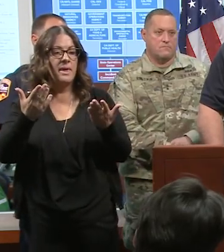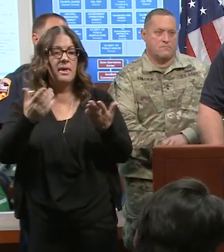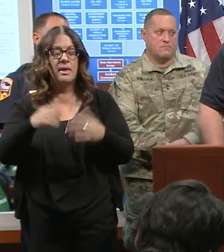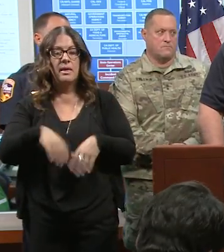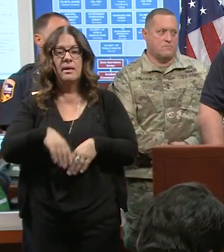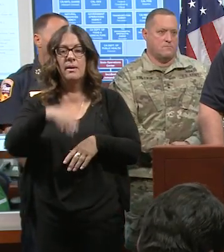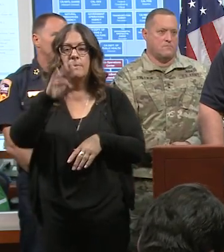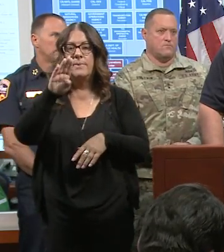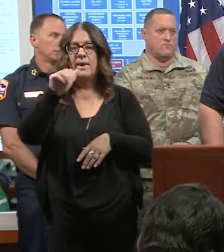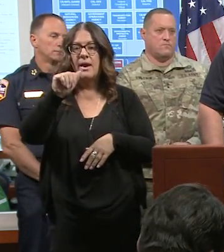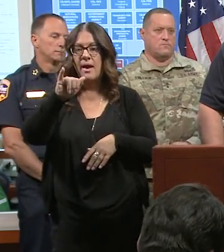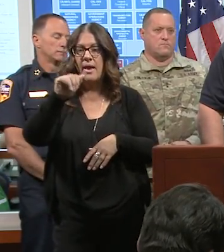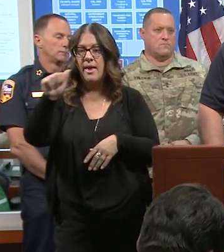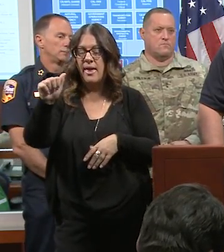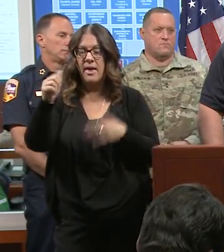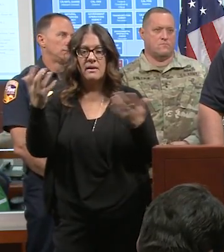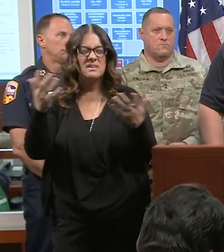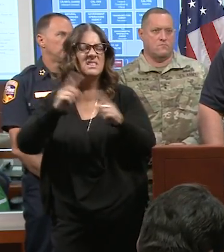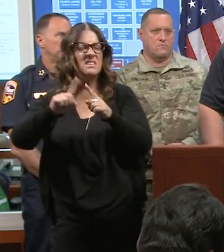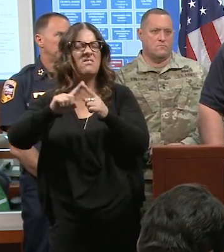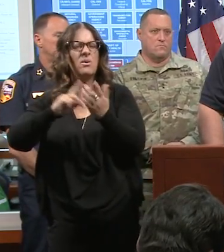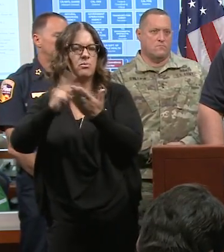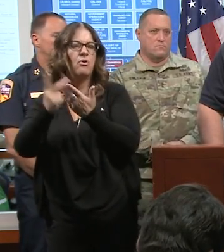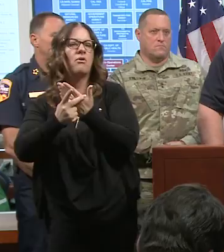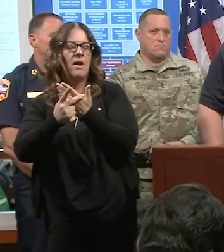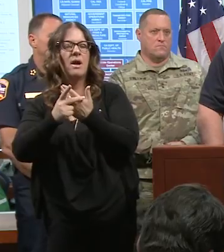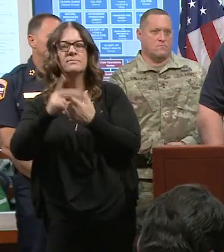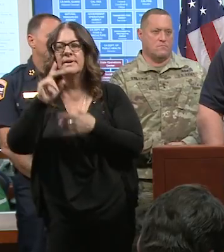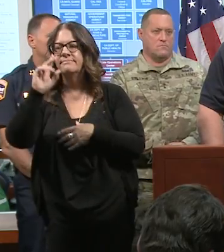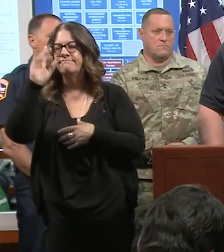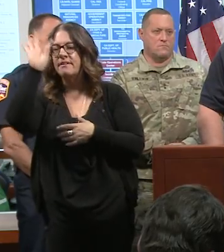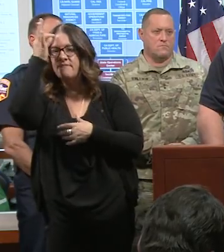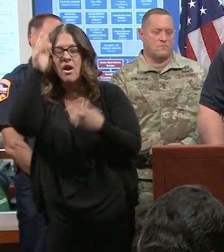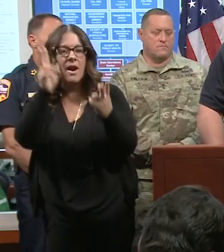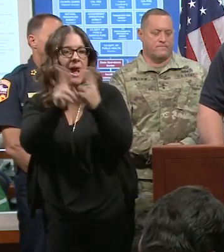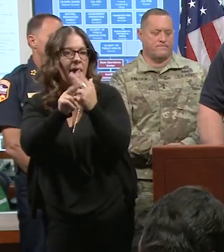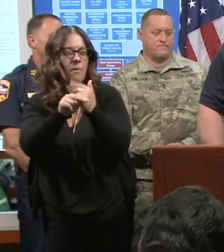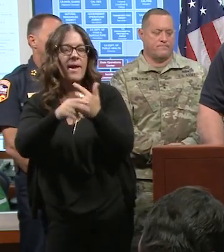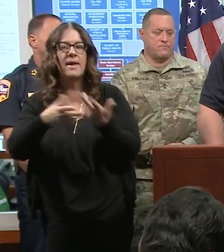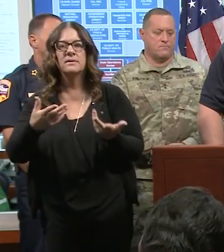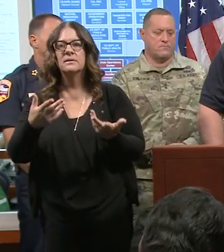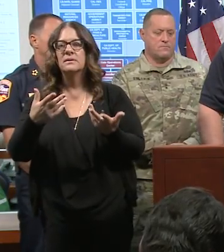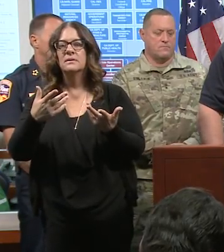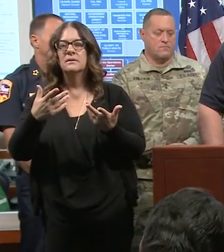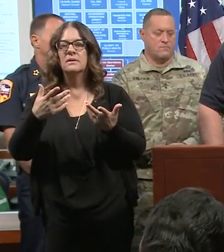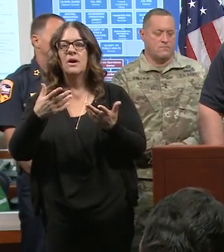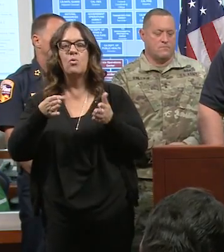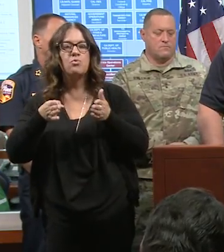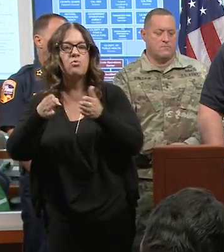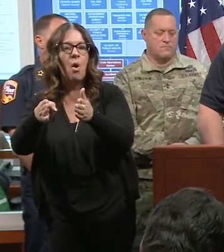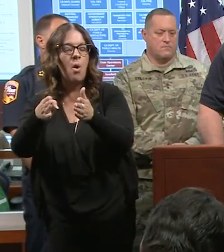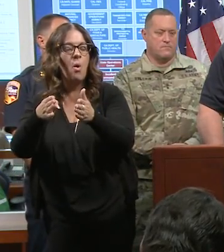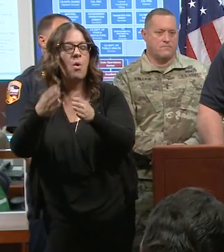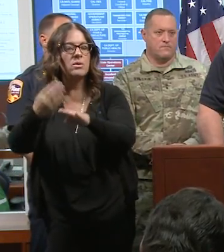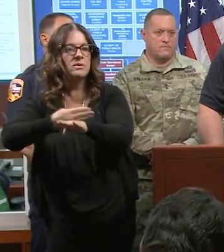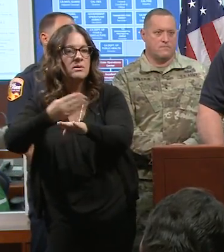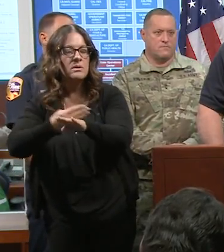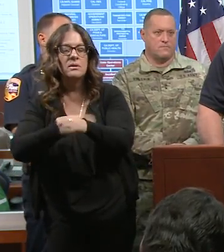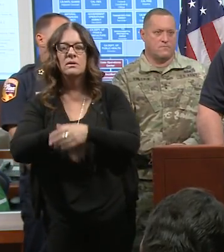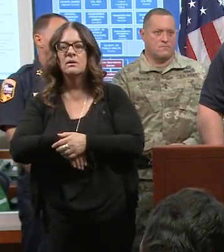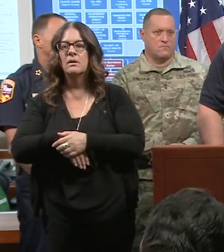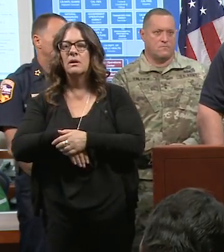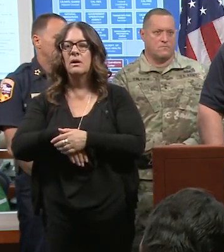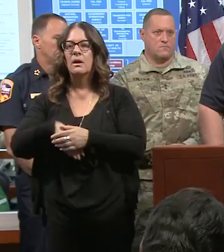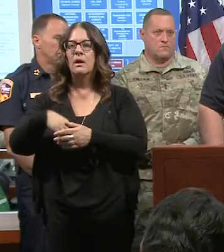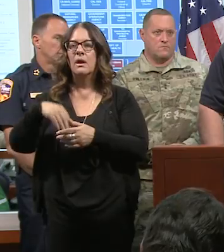BIA, other programs such as Federal Highways, Emergency Road Program, and SBA for